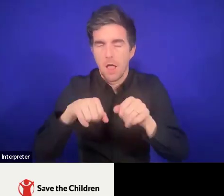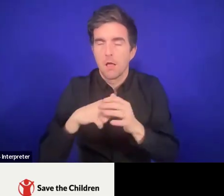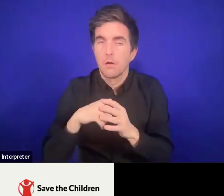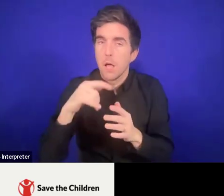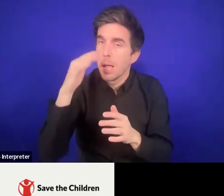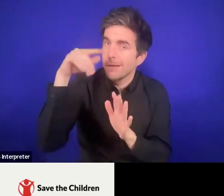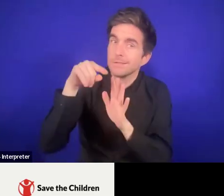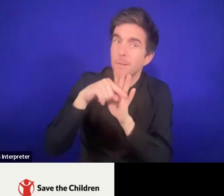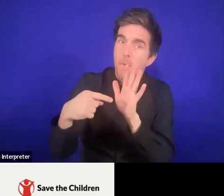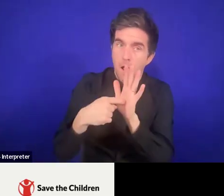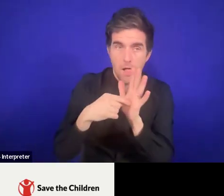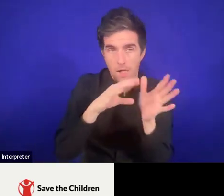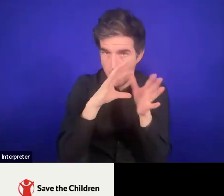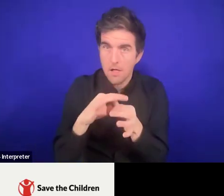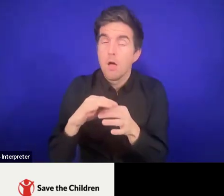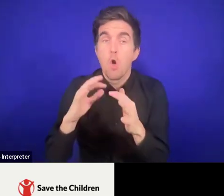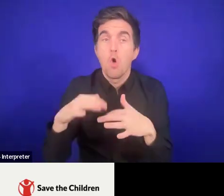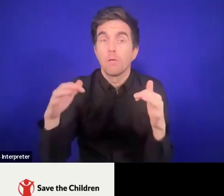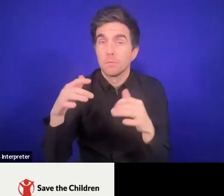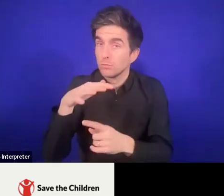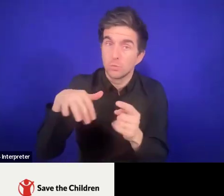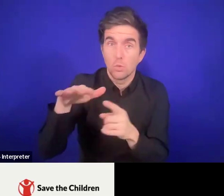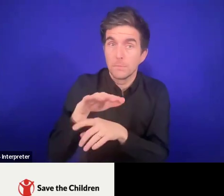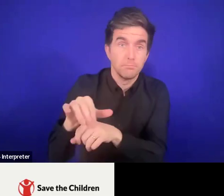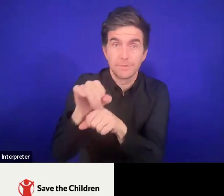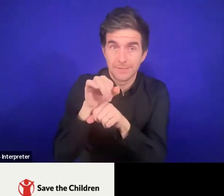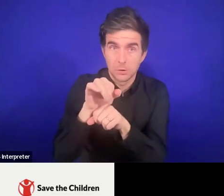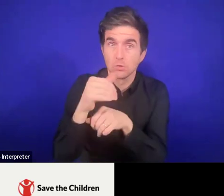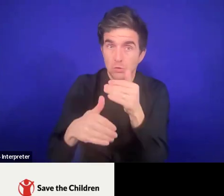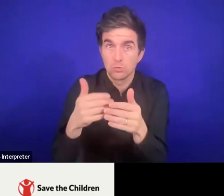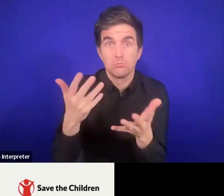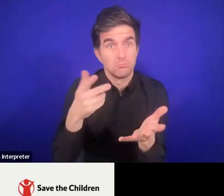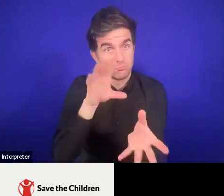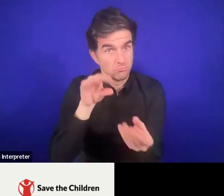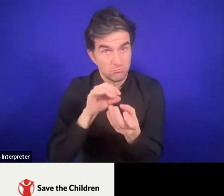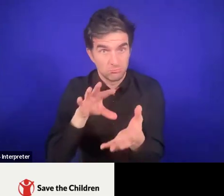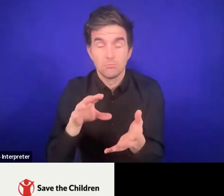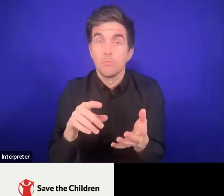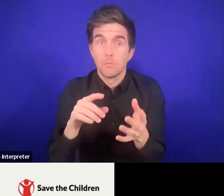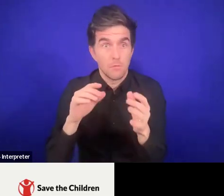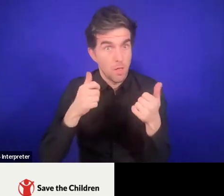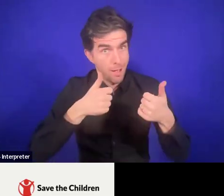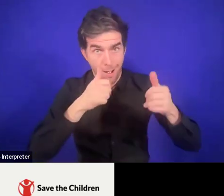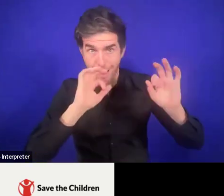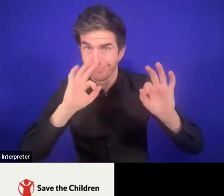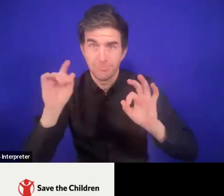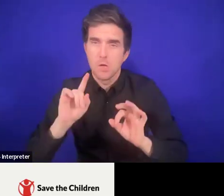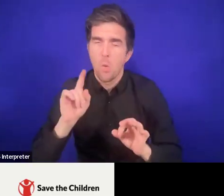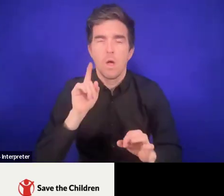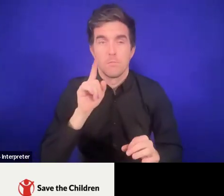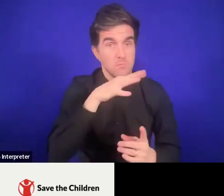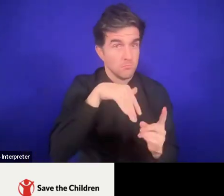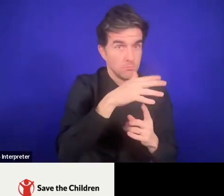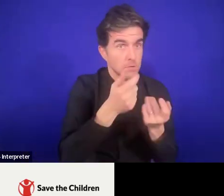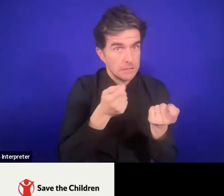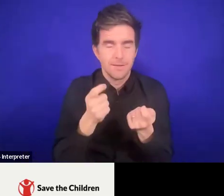perfectly. Institutional coordination is still a challenge, capacity is still a challenge, financial sustainability is still a challenge. But the journey that Mozambique